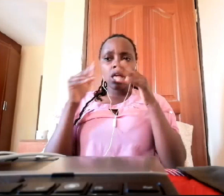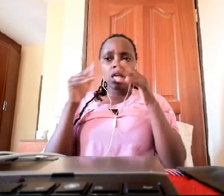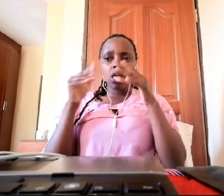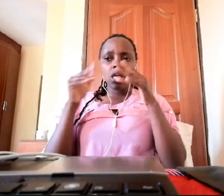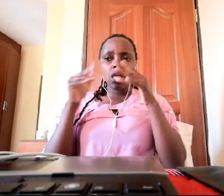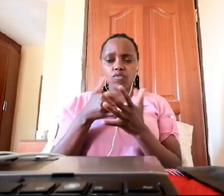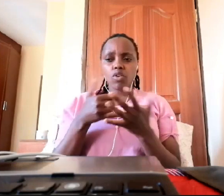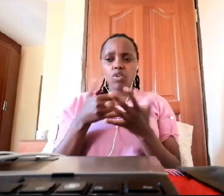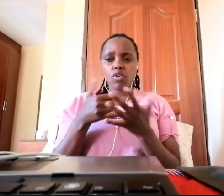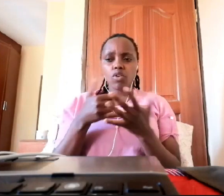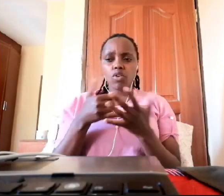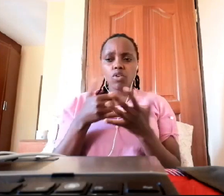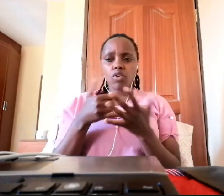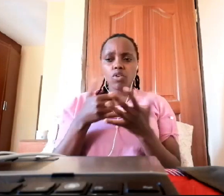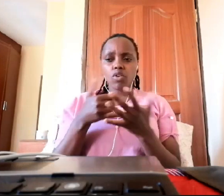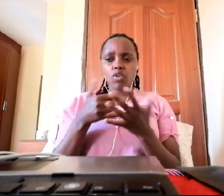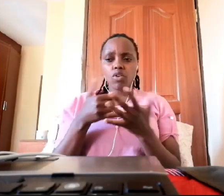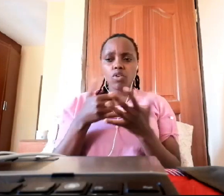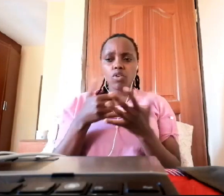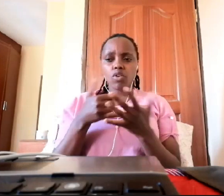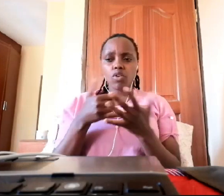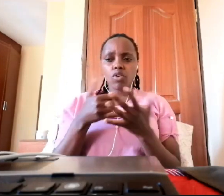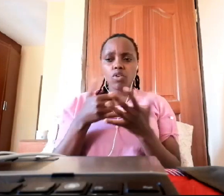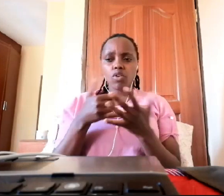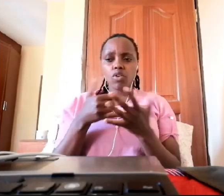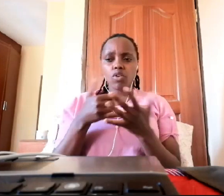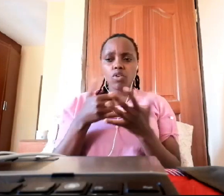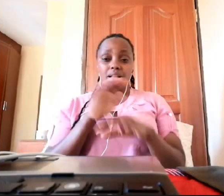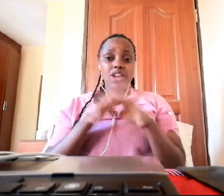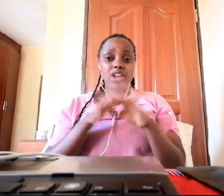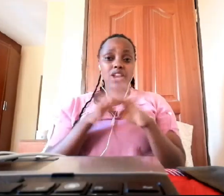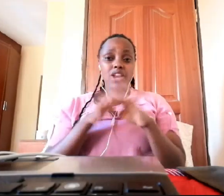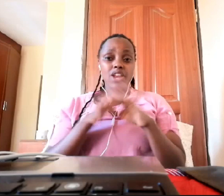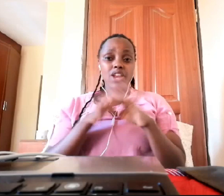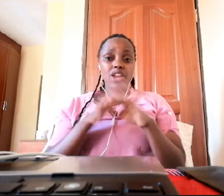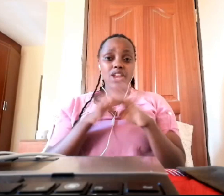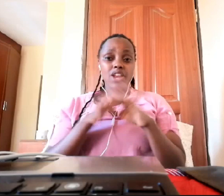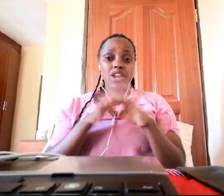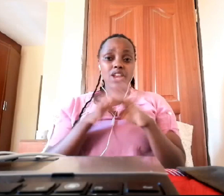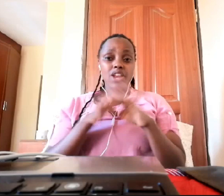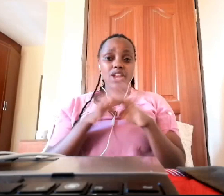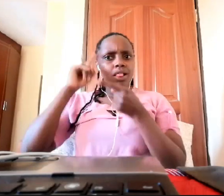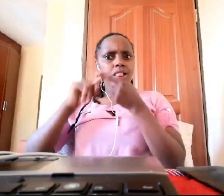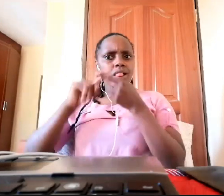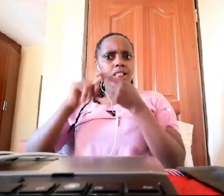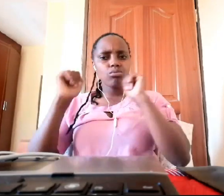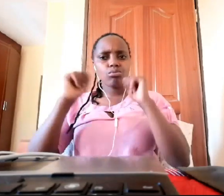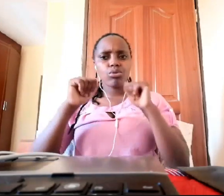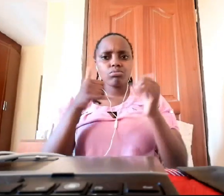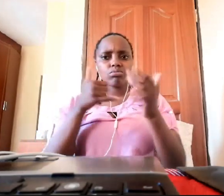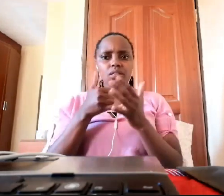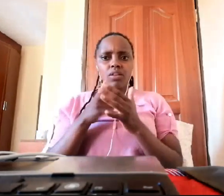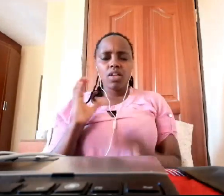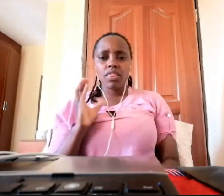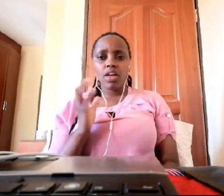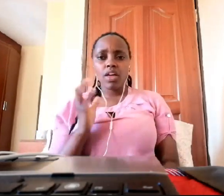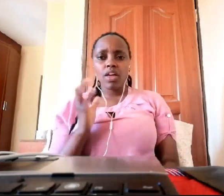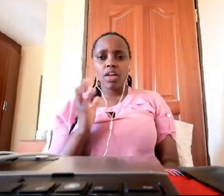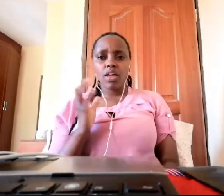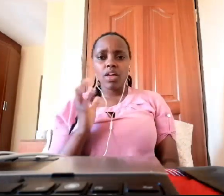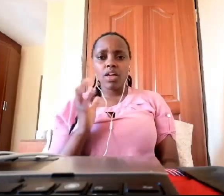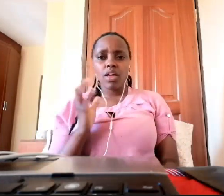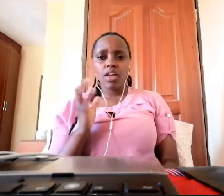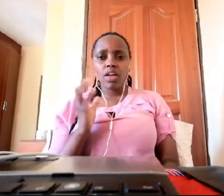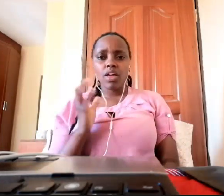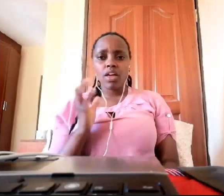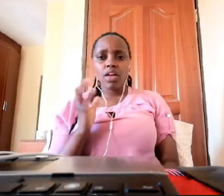there are challenges with this being a virtual session. So we're also trying to think about how now we can engage the committee, even